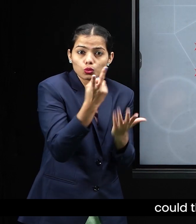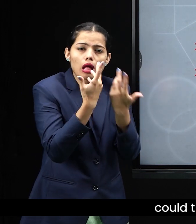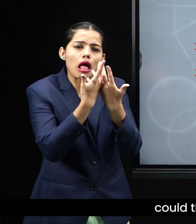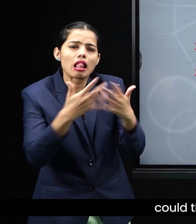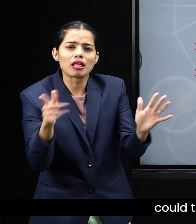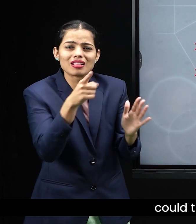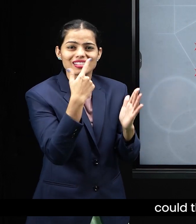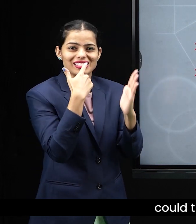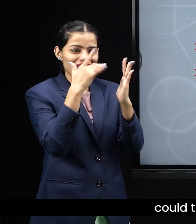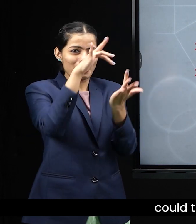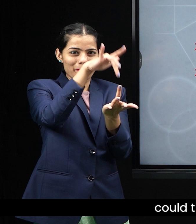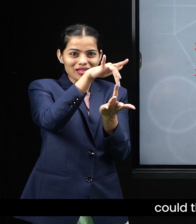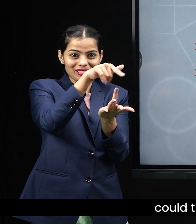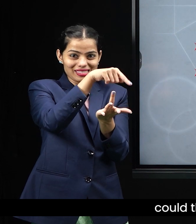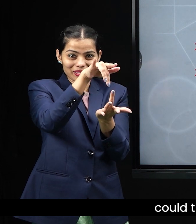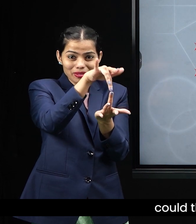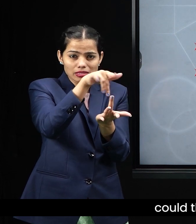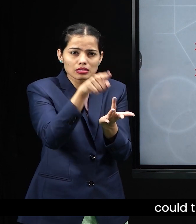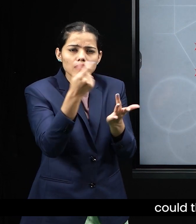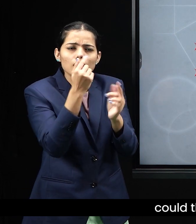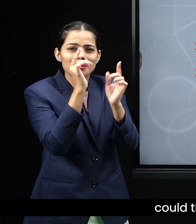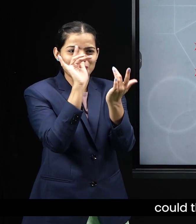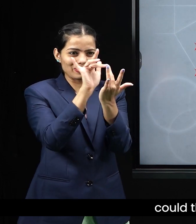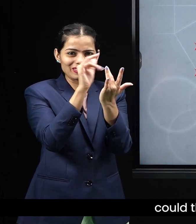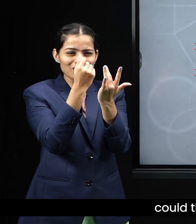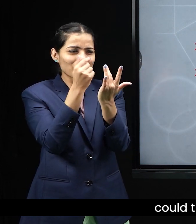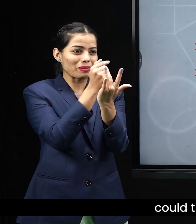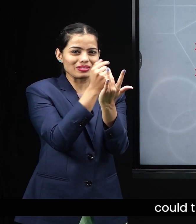Could there be some numbers in between?